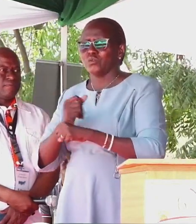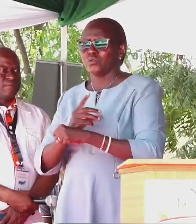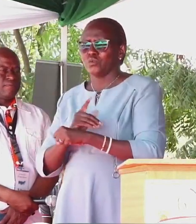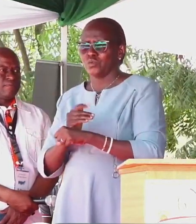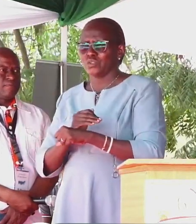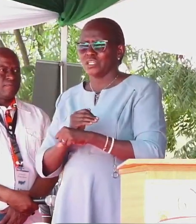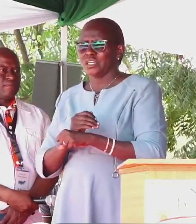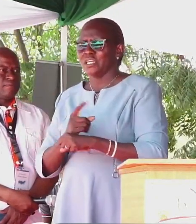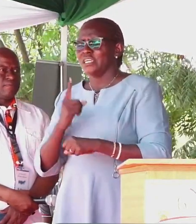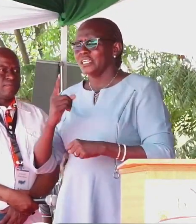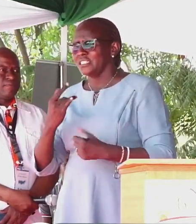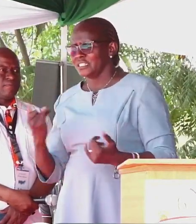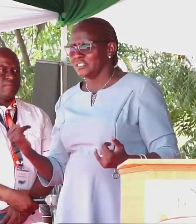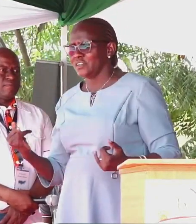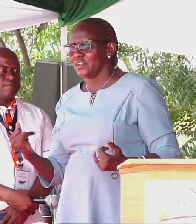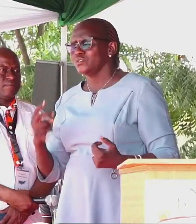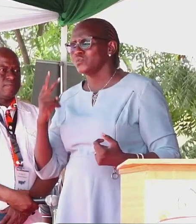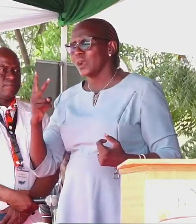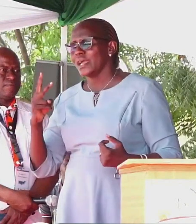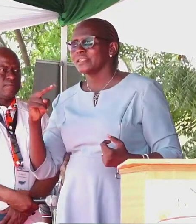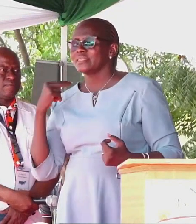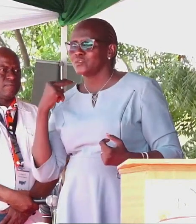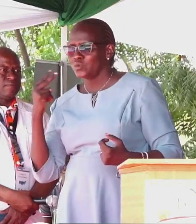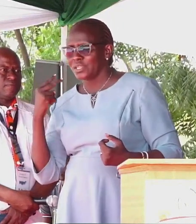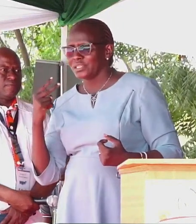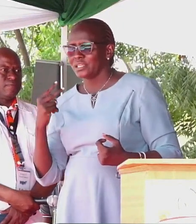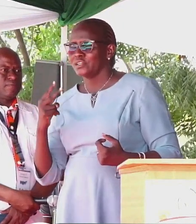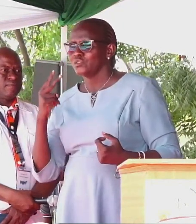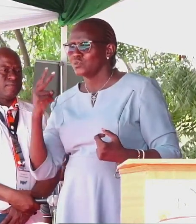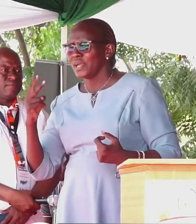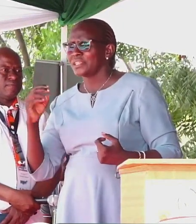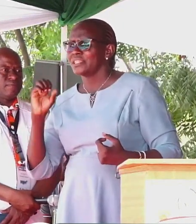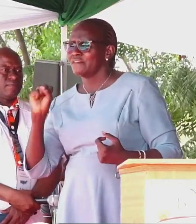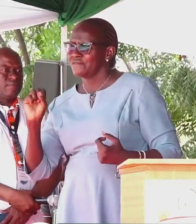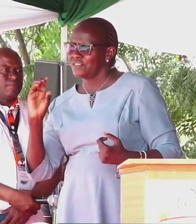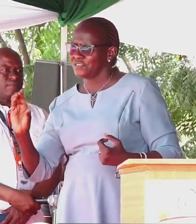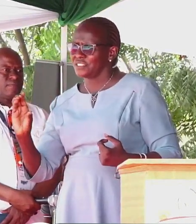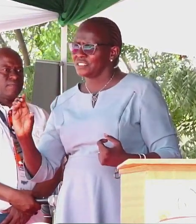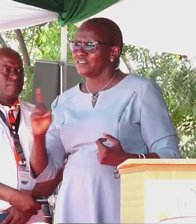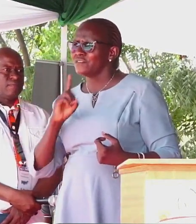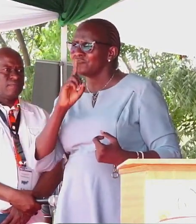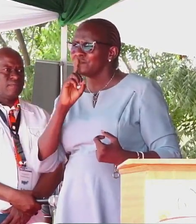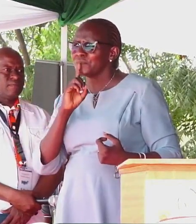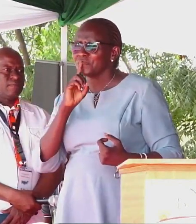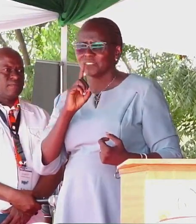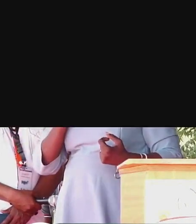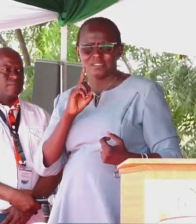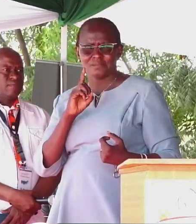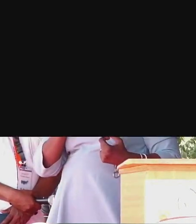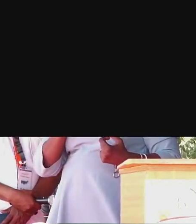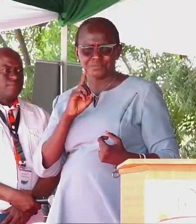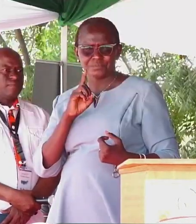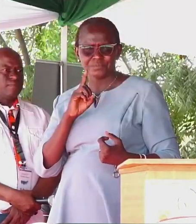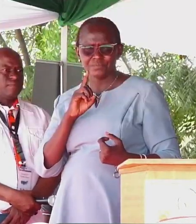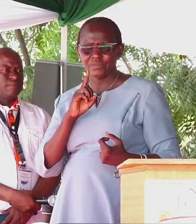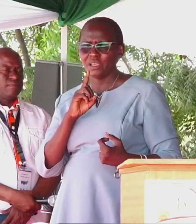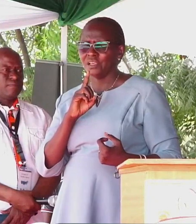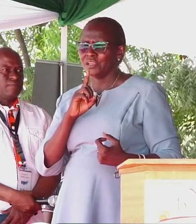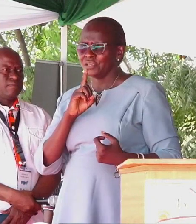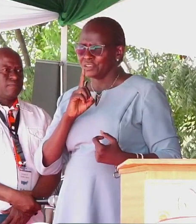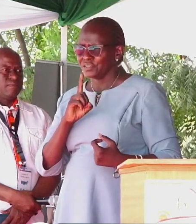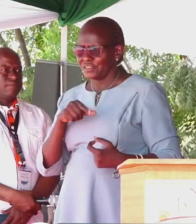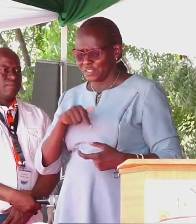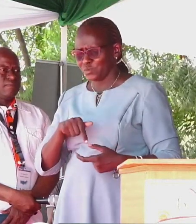receives 200 grams of rice and 250 grams of either beans or produce. Now this one costs about